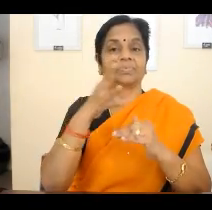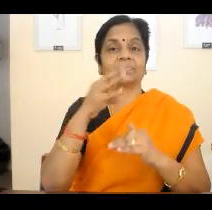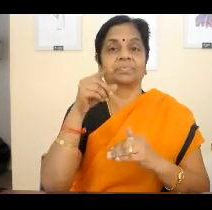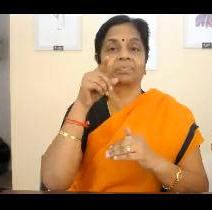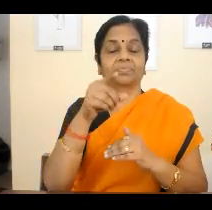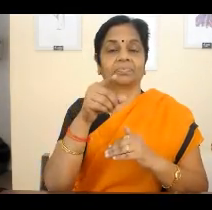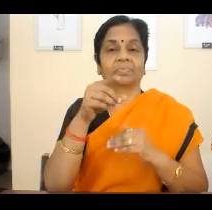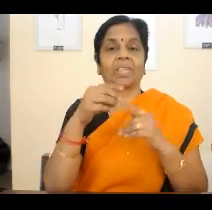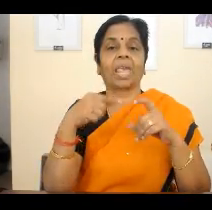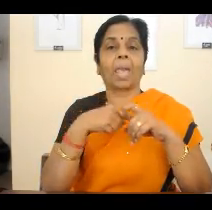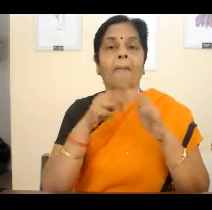empowerment.